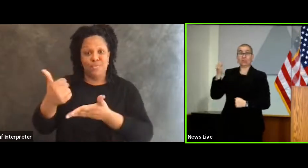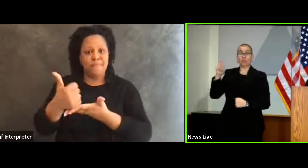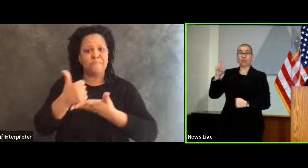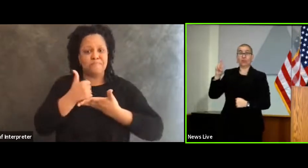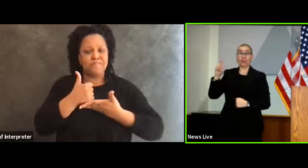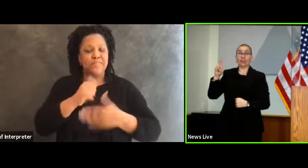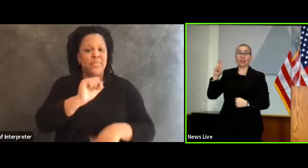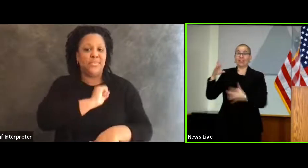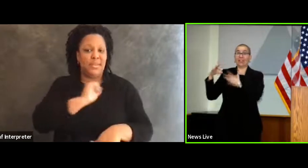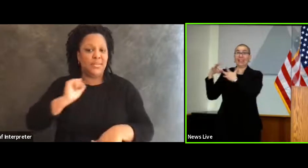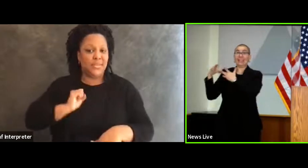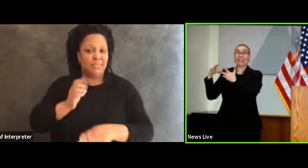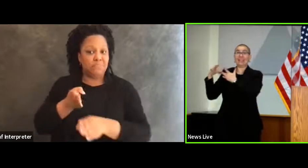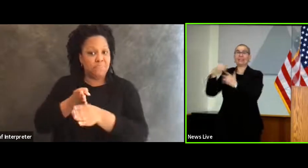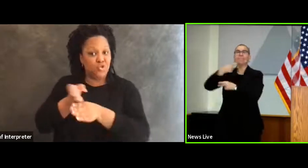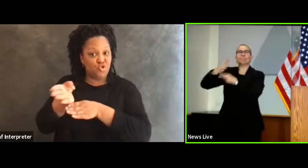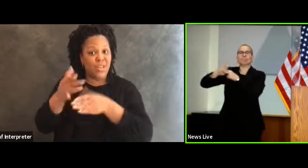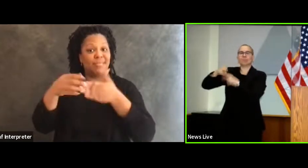podium.